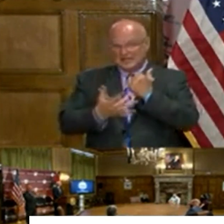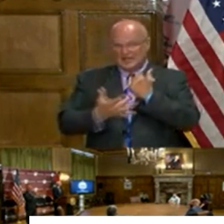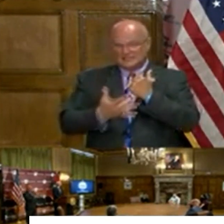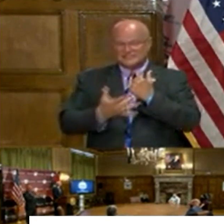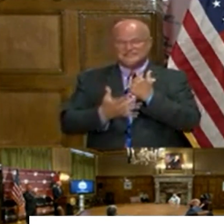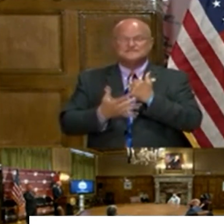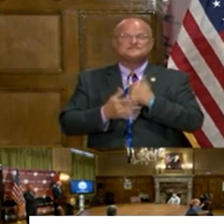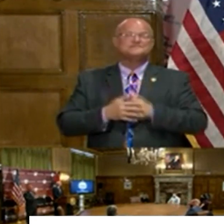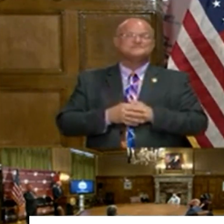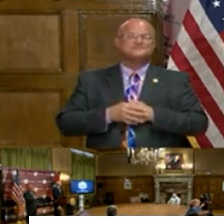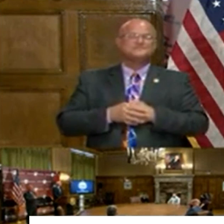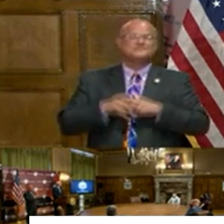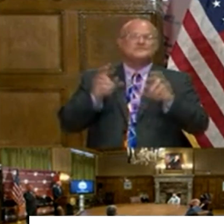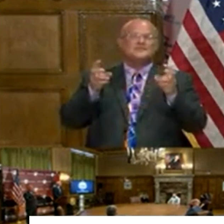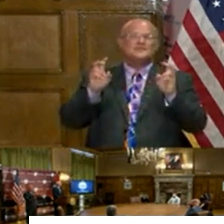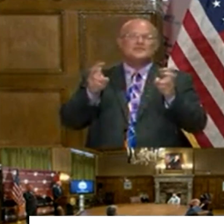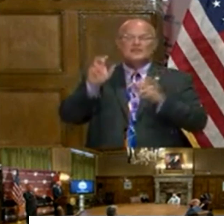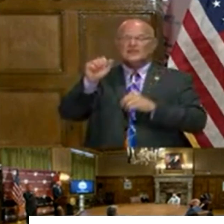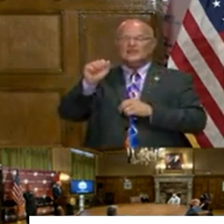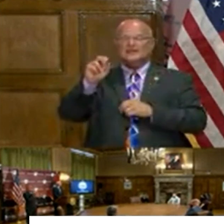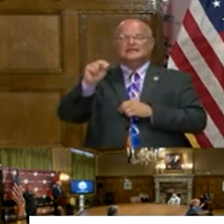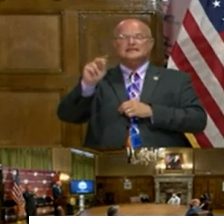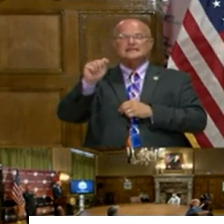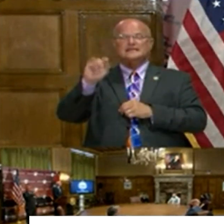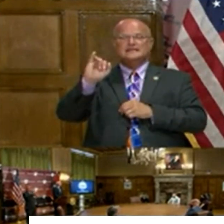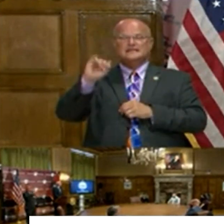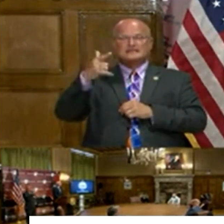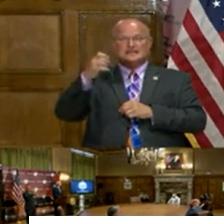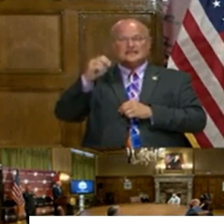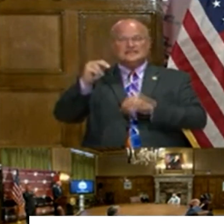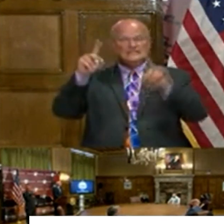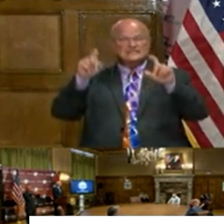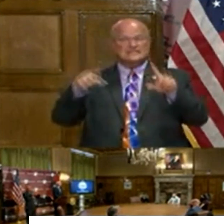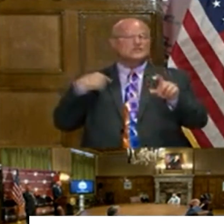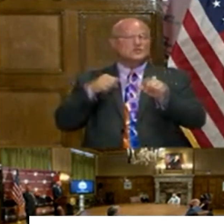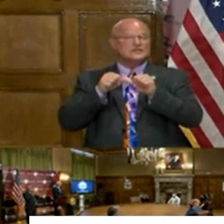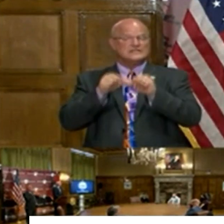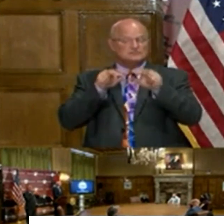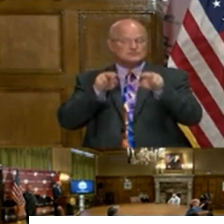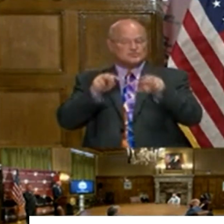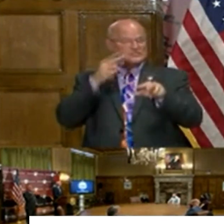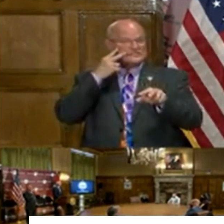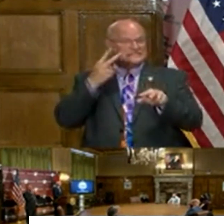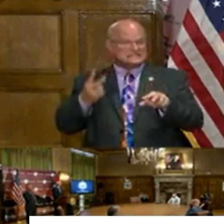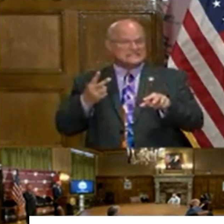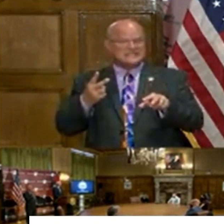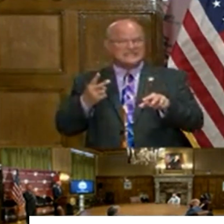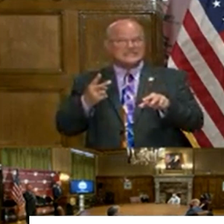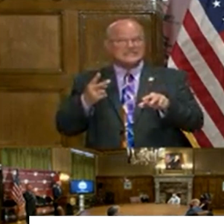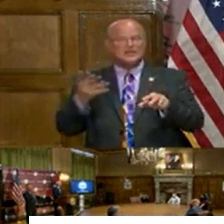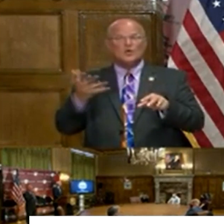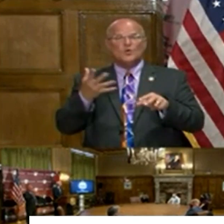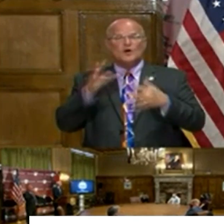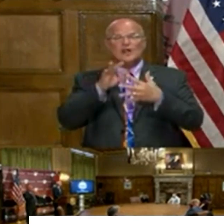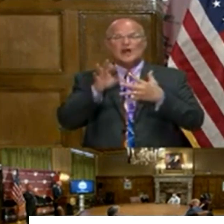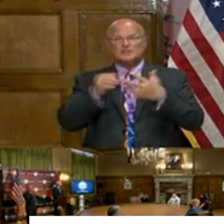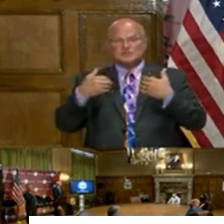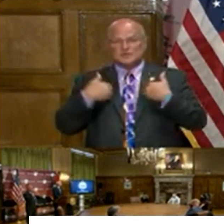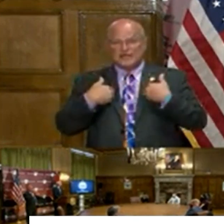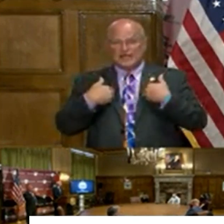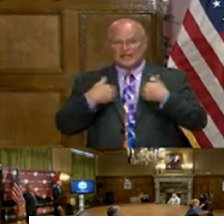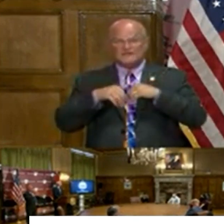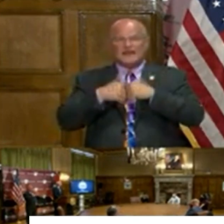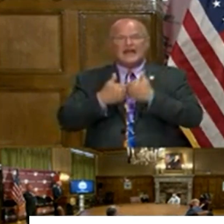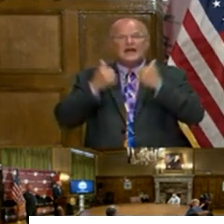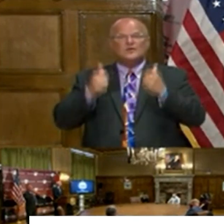technologies. In terms of the antigen test, we're continuing to look to see what options we have there, how